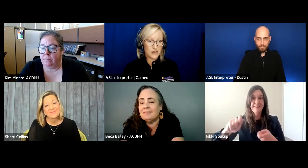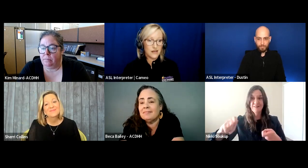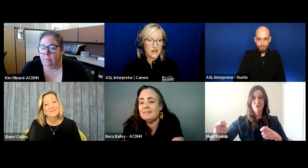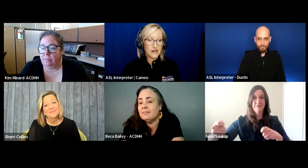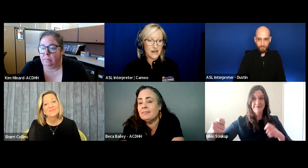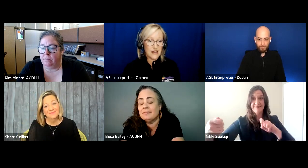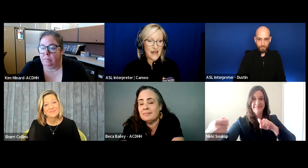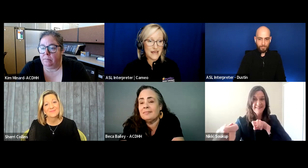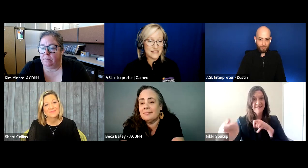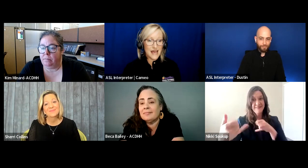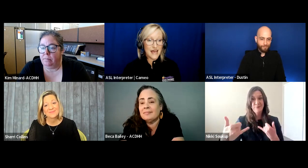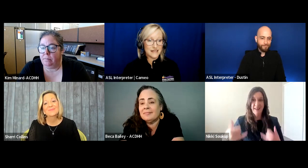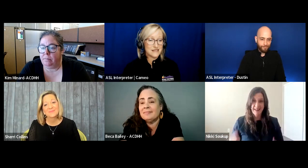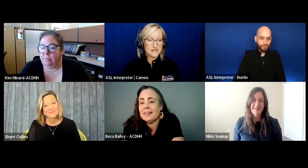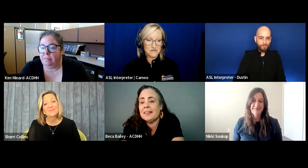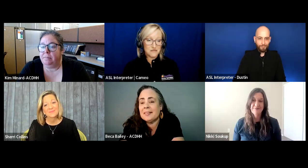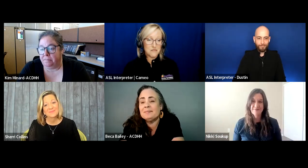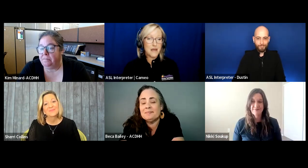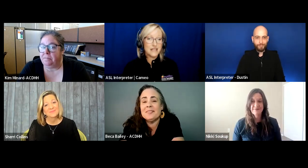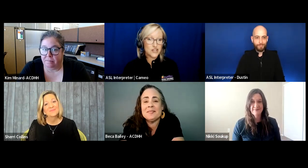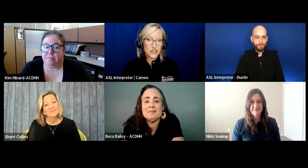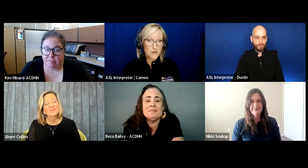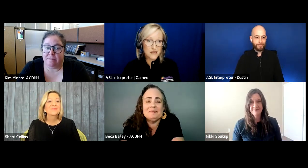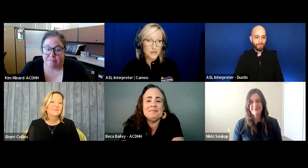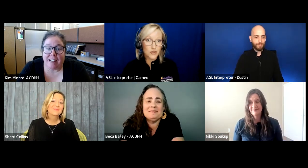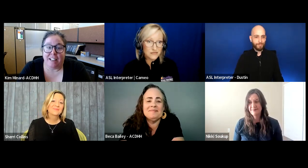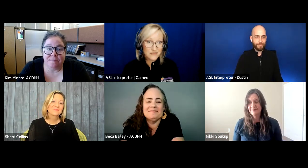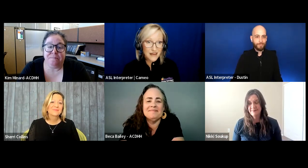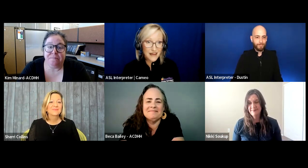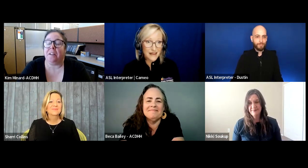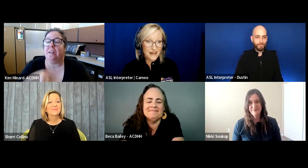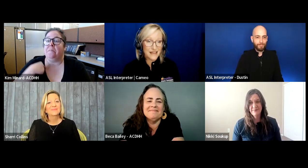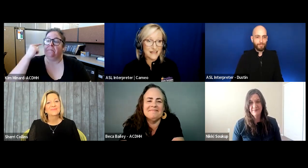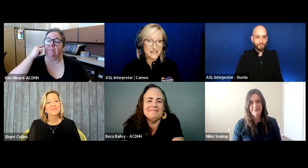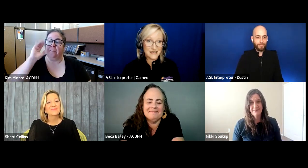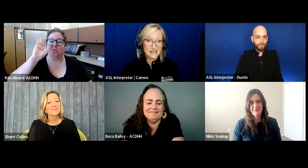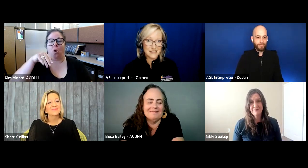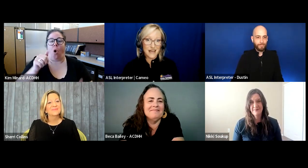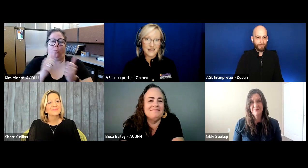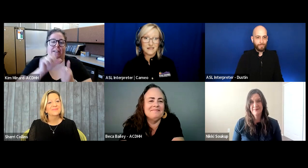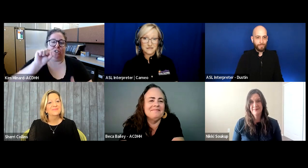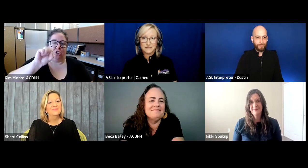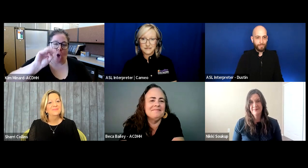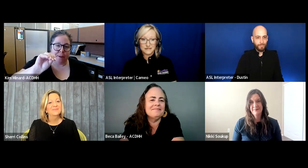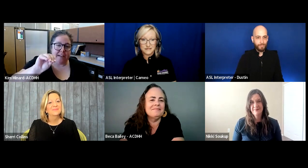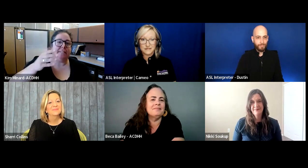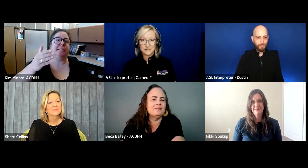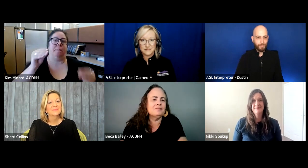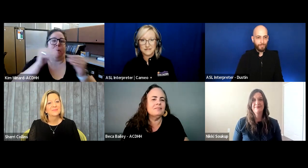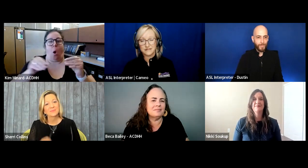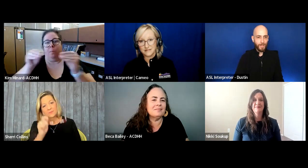groundwork and made these changes possible is to thank.